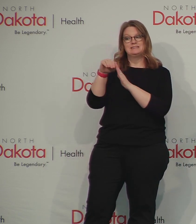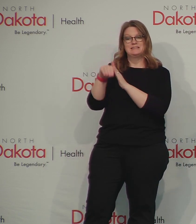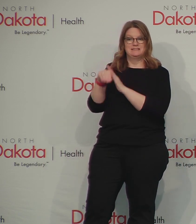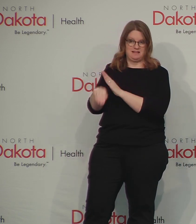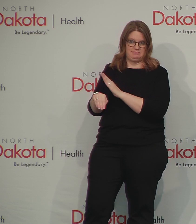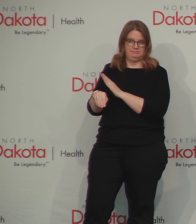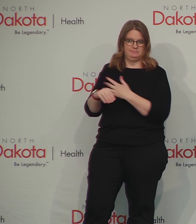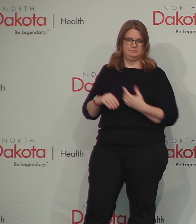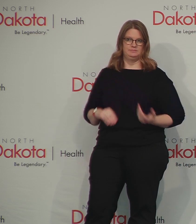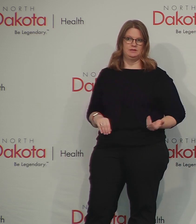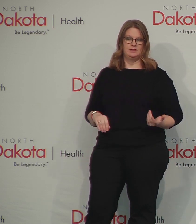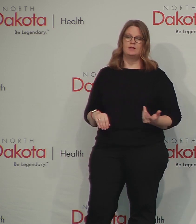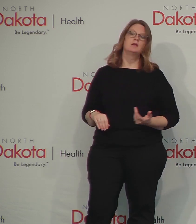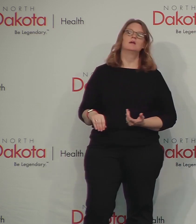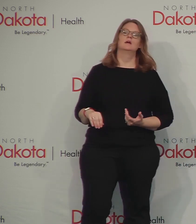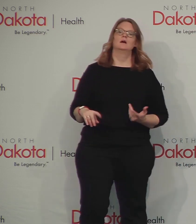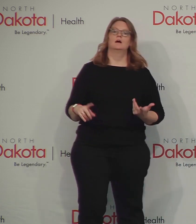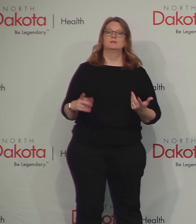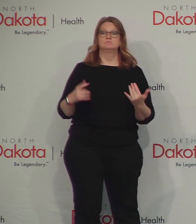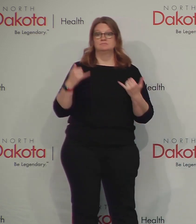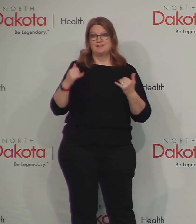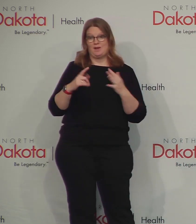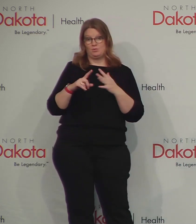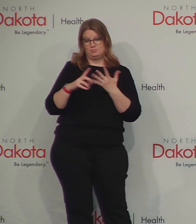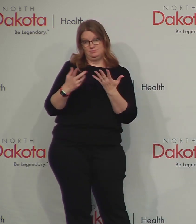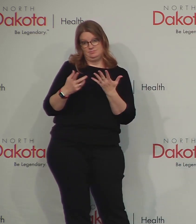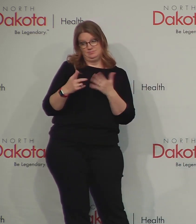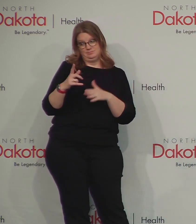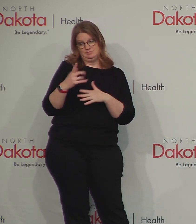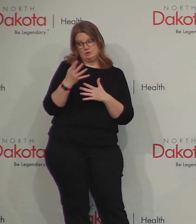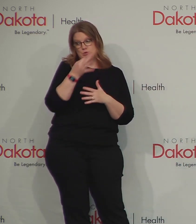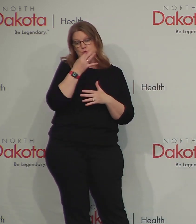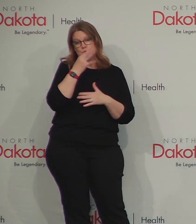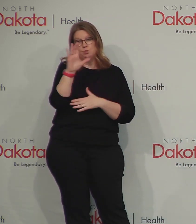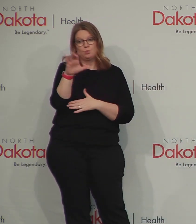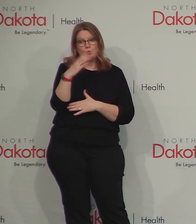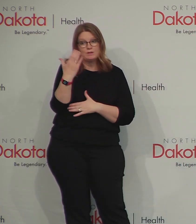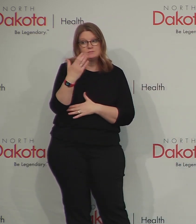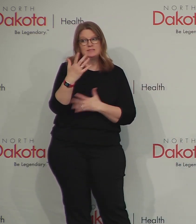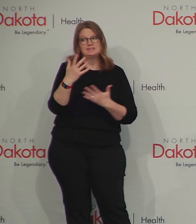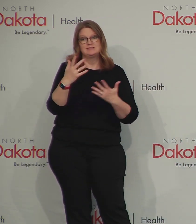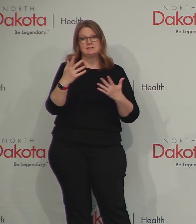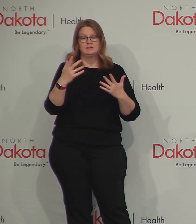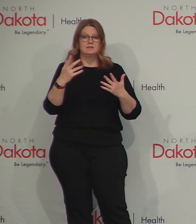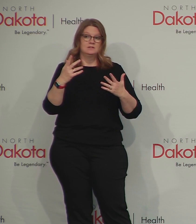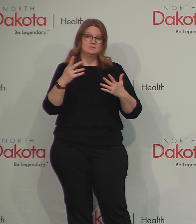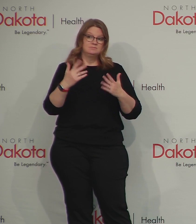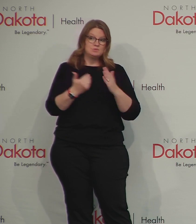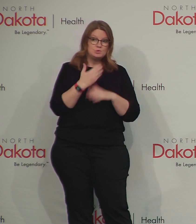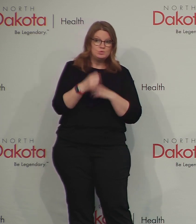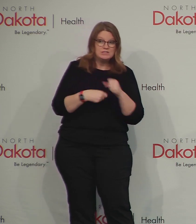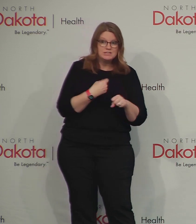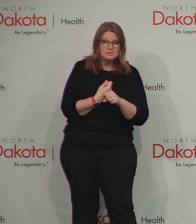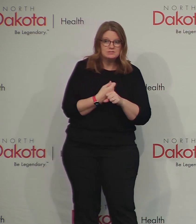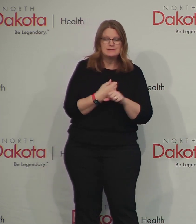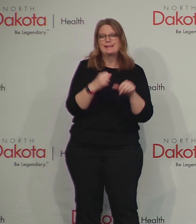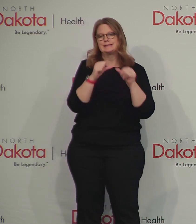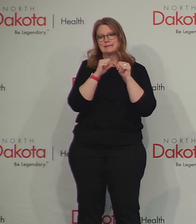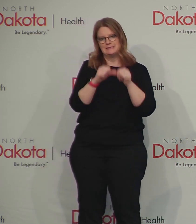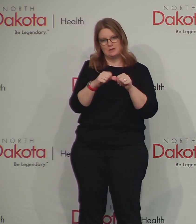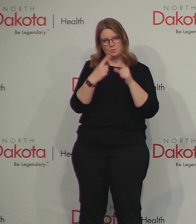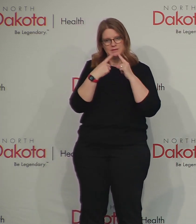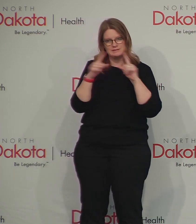the holidays, again, we want, as you've heard from everyone here, to let's keep the success going that we're having by being